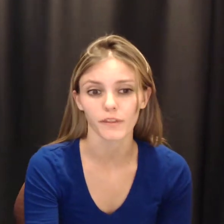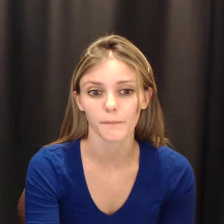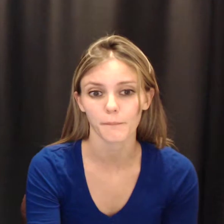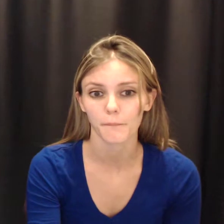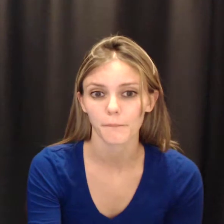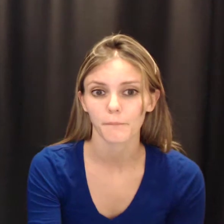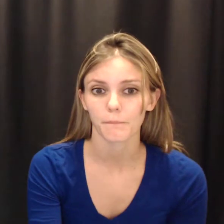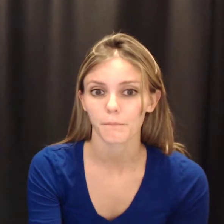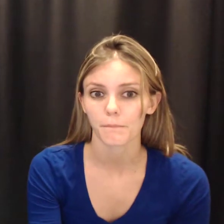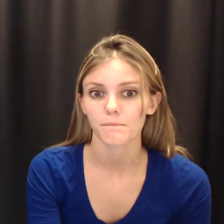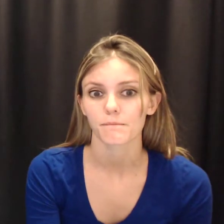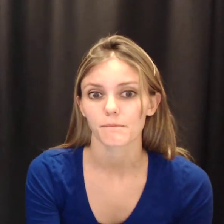them.